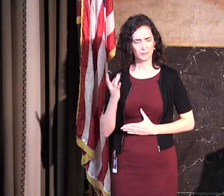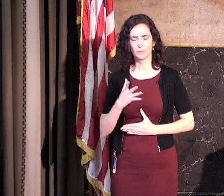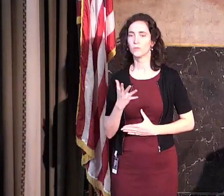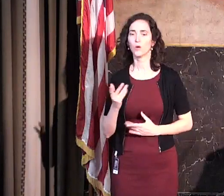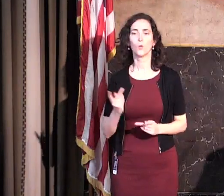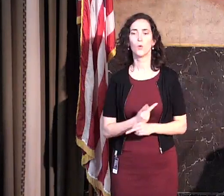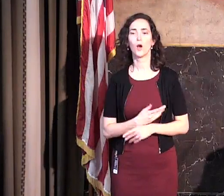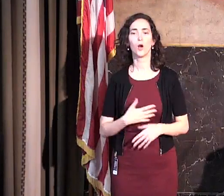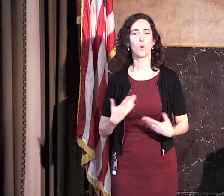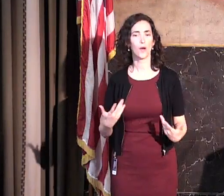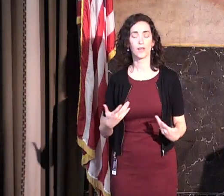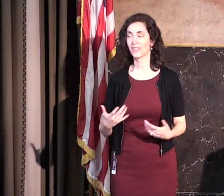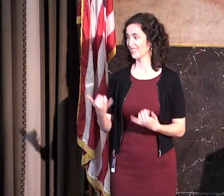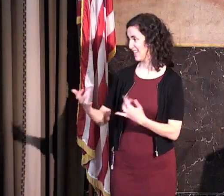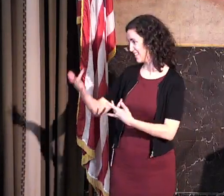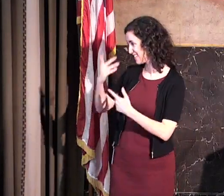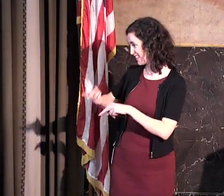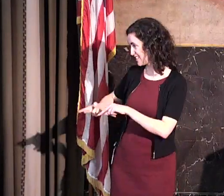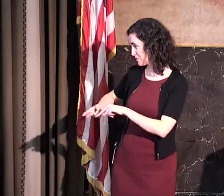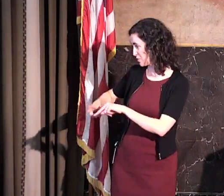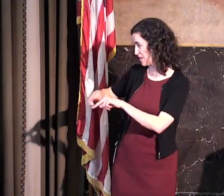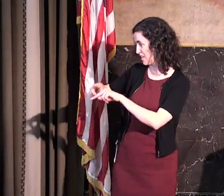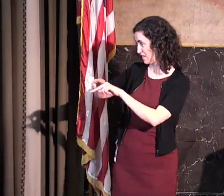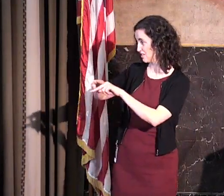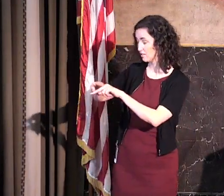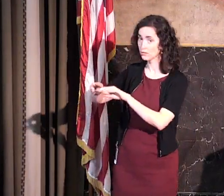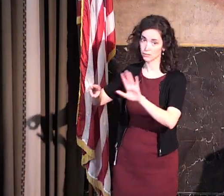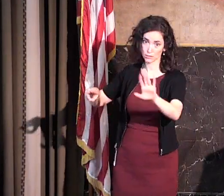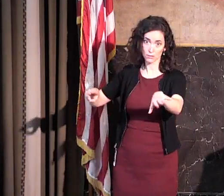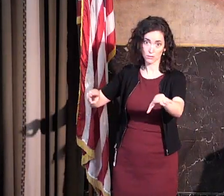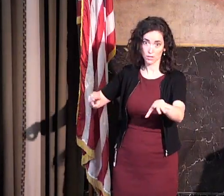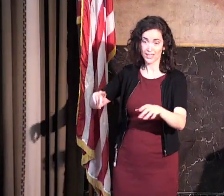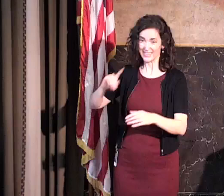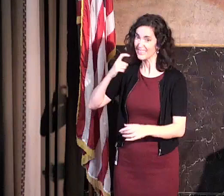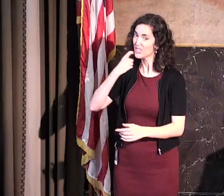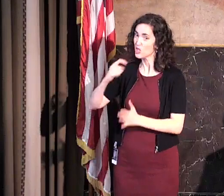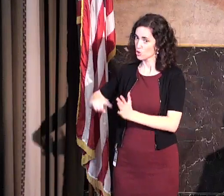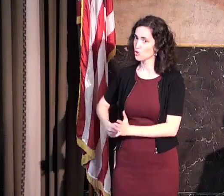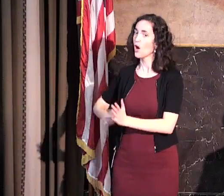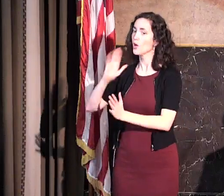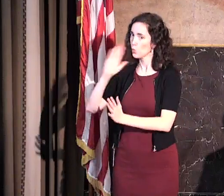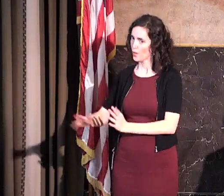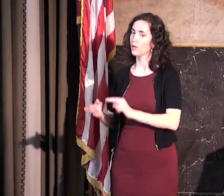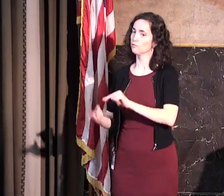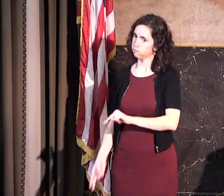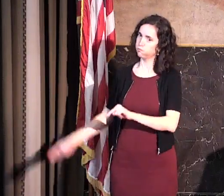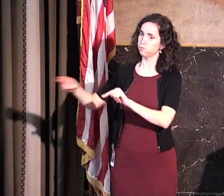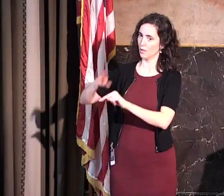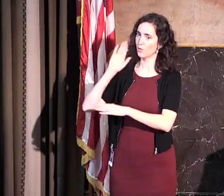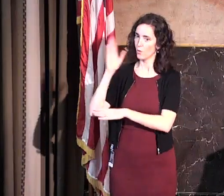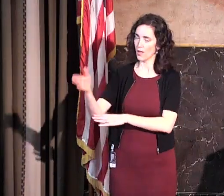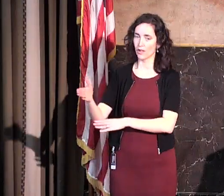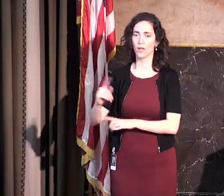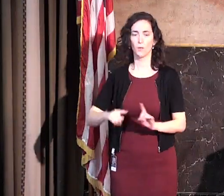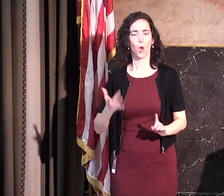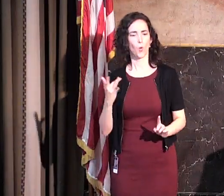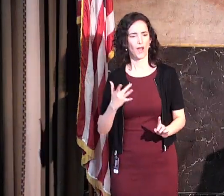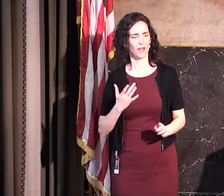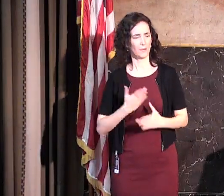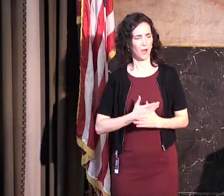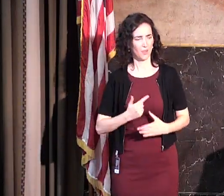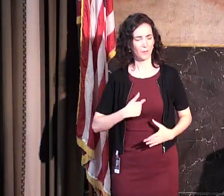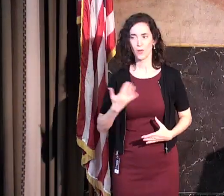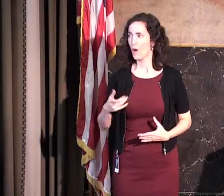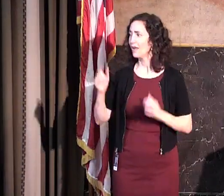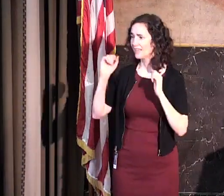as we embark on a surge right now, and make no mistake, we are embarking on a surge, the biggest punch to my gut is that this one